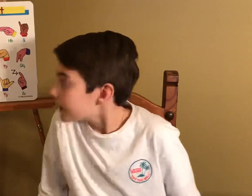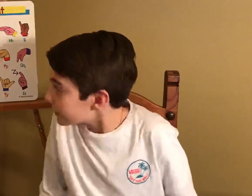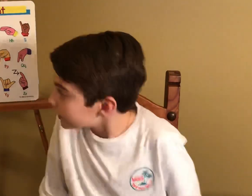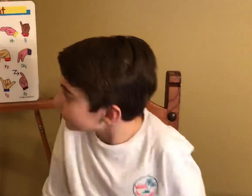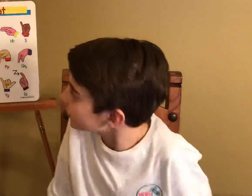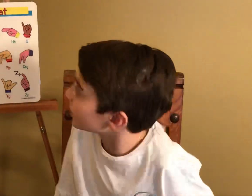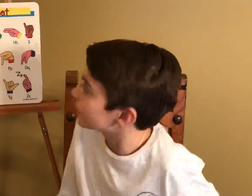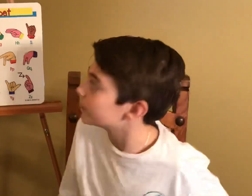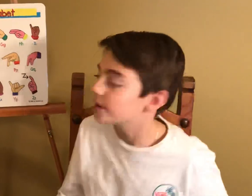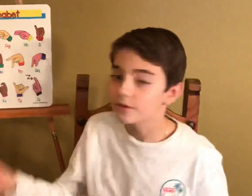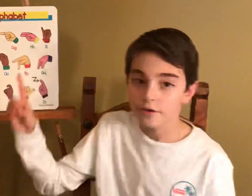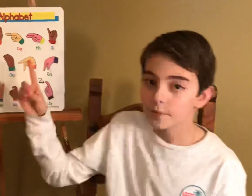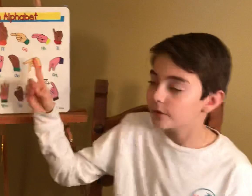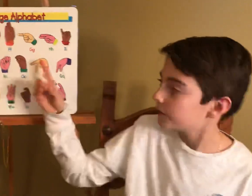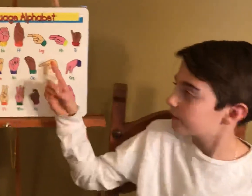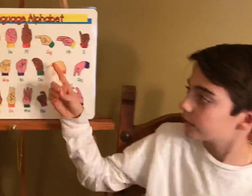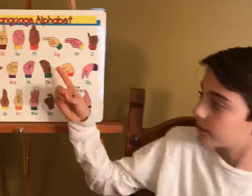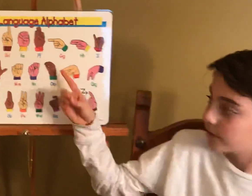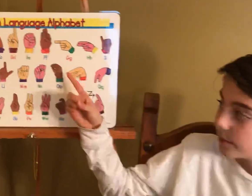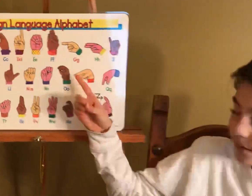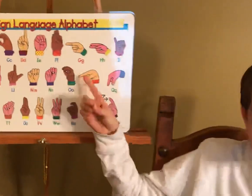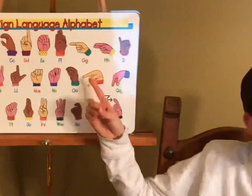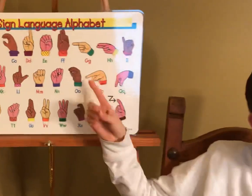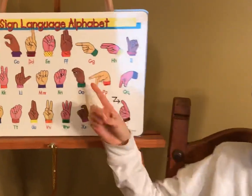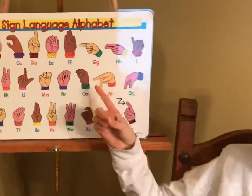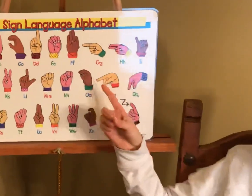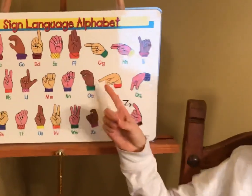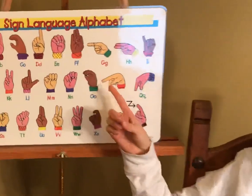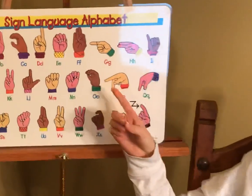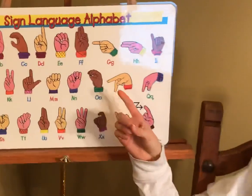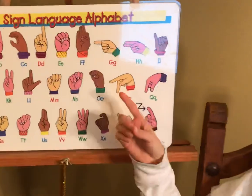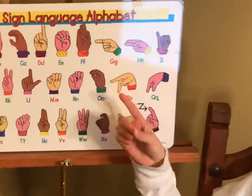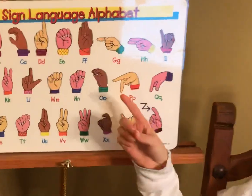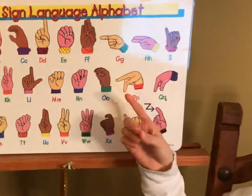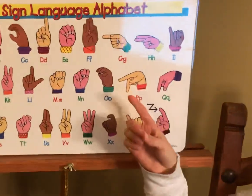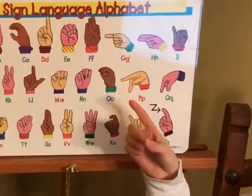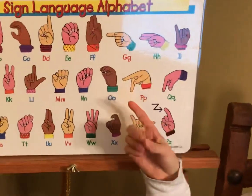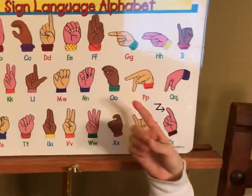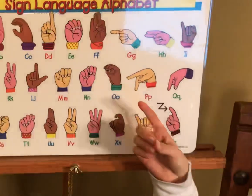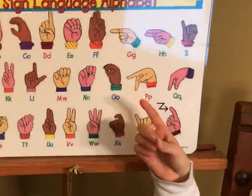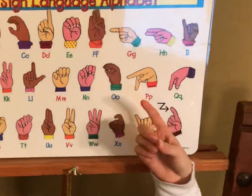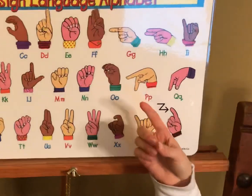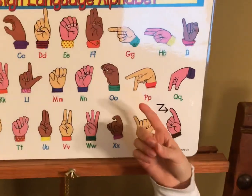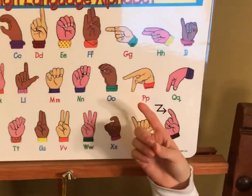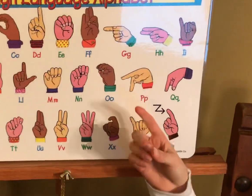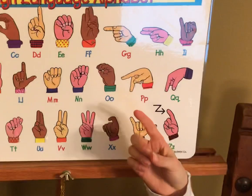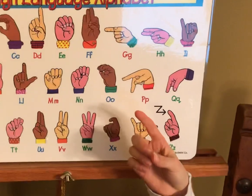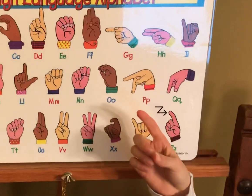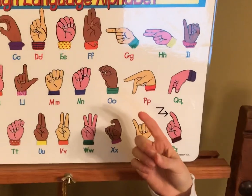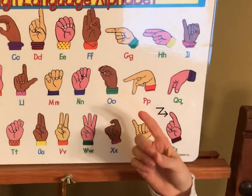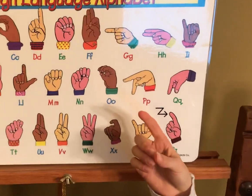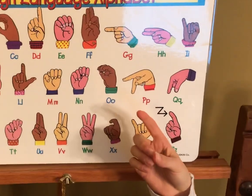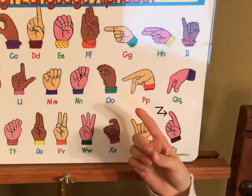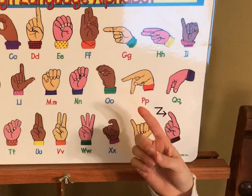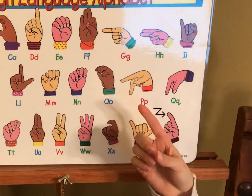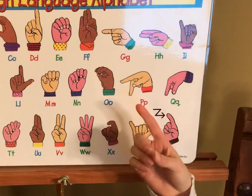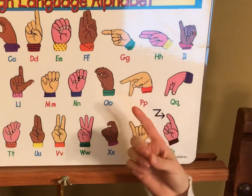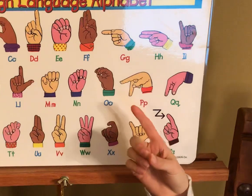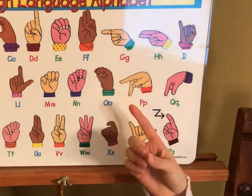as you can see behind me, there is a poster of the American Sign Language alphabet. Before I demonstrate how to form each